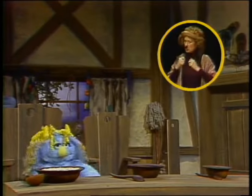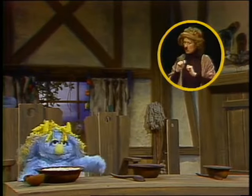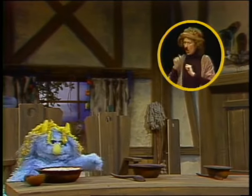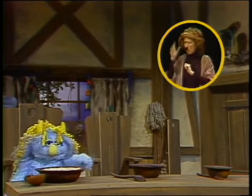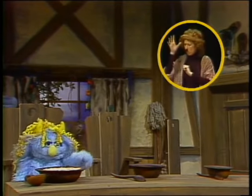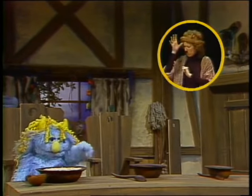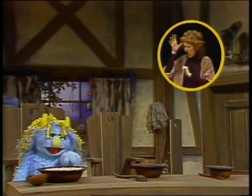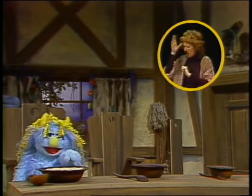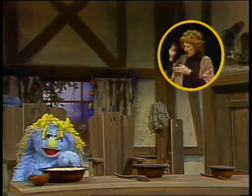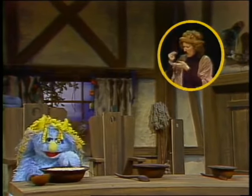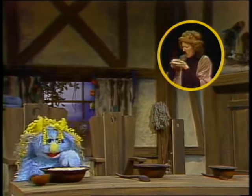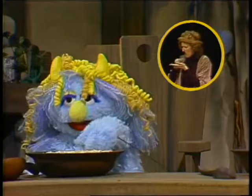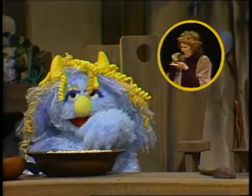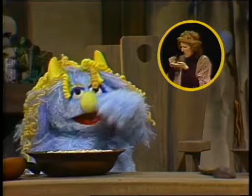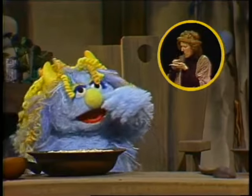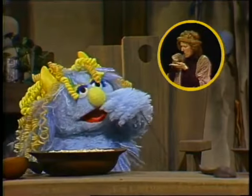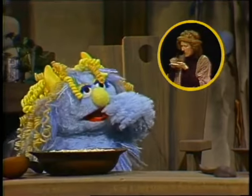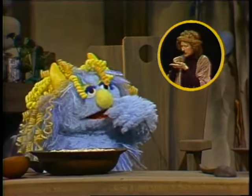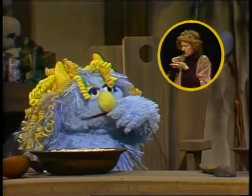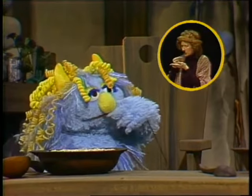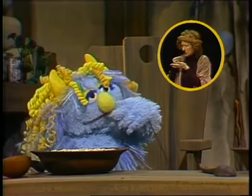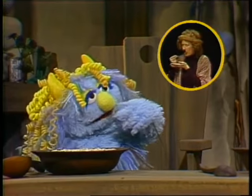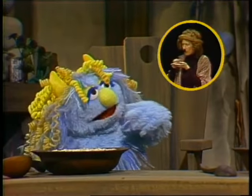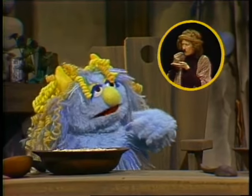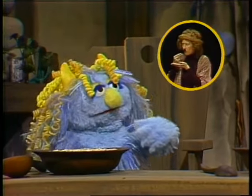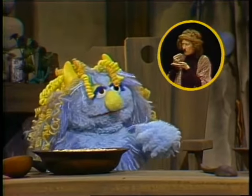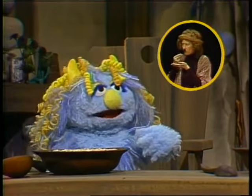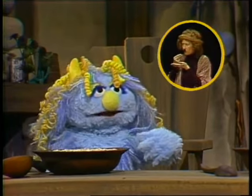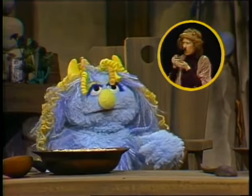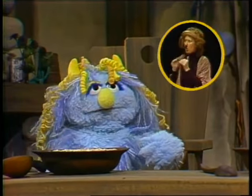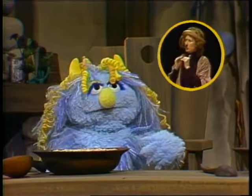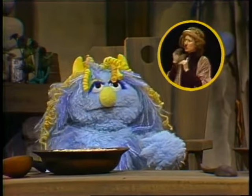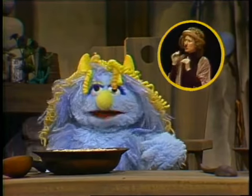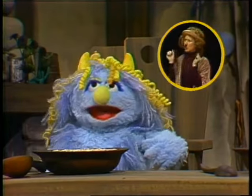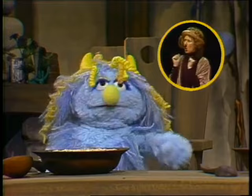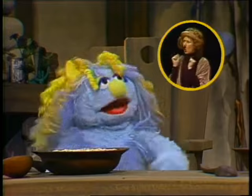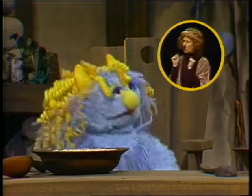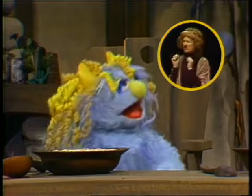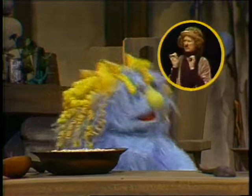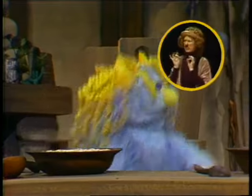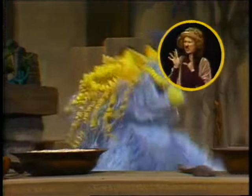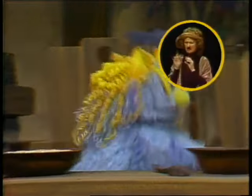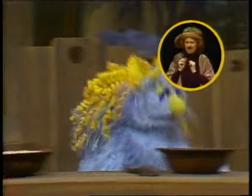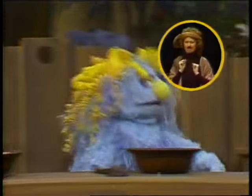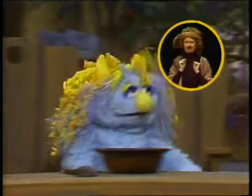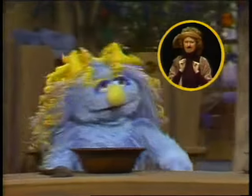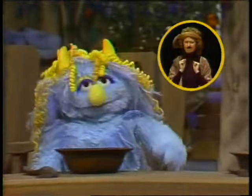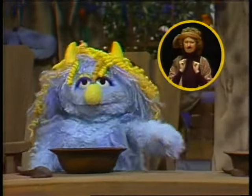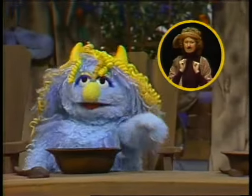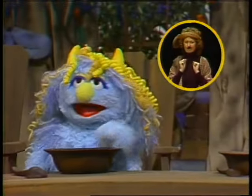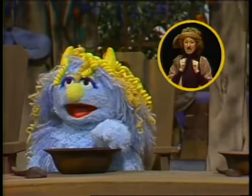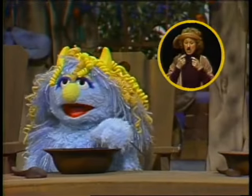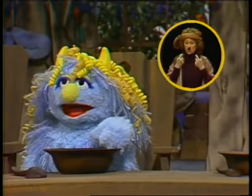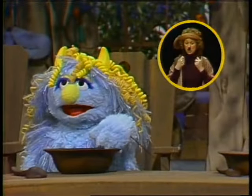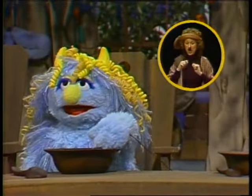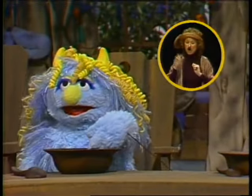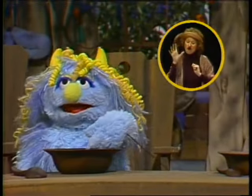Grouch's porridge, and she found that it was too cold. Yuck, too cold. But then she tried Mama Grouch's